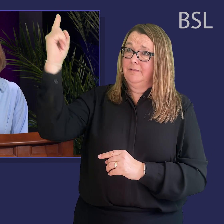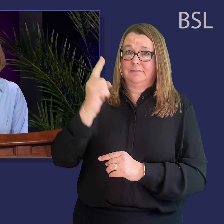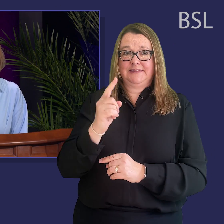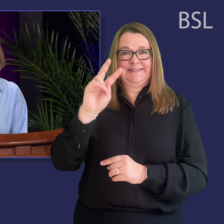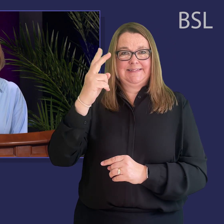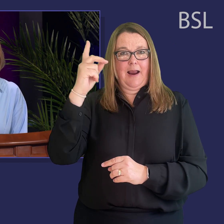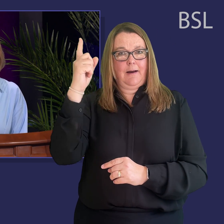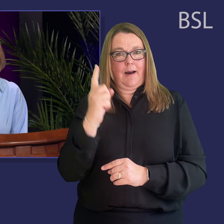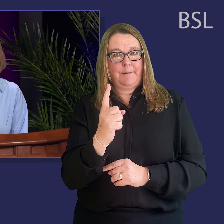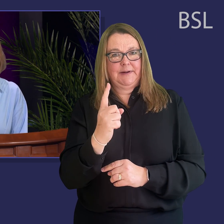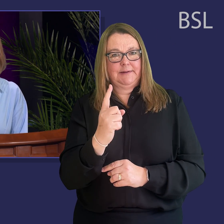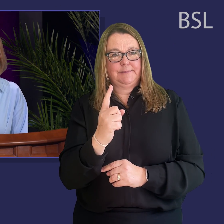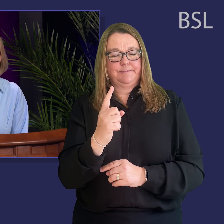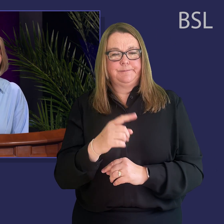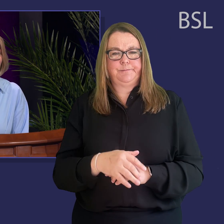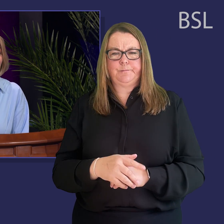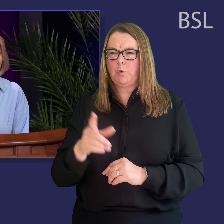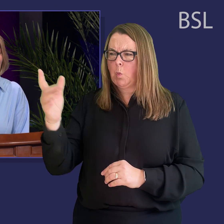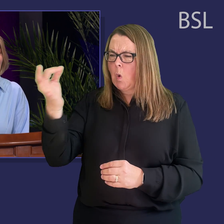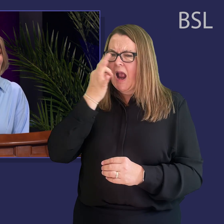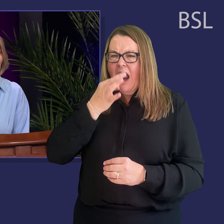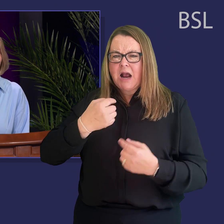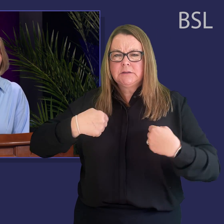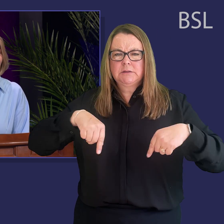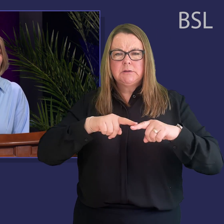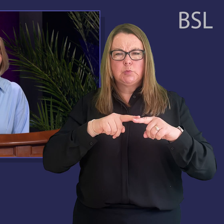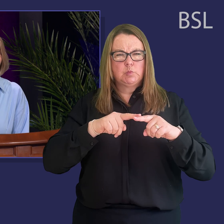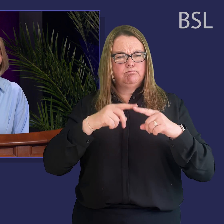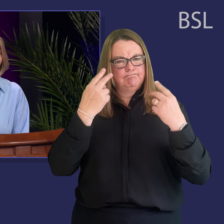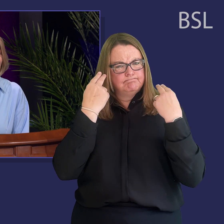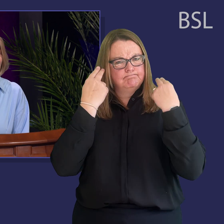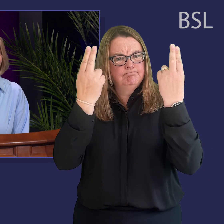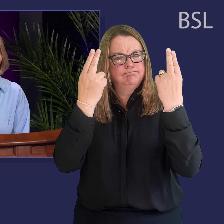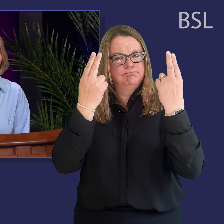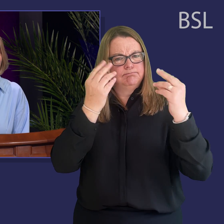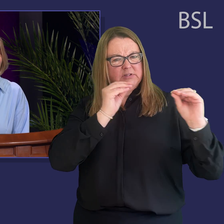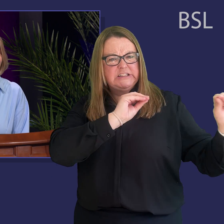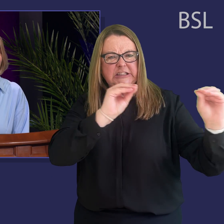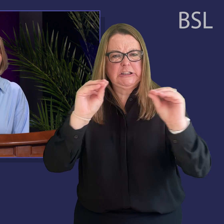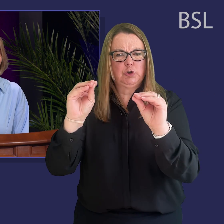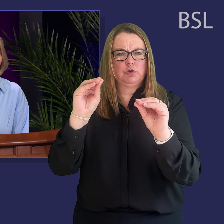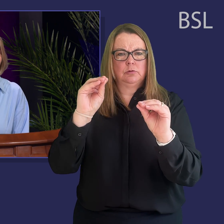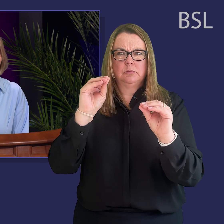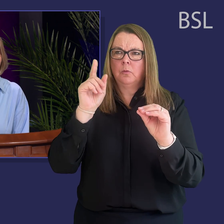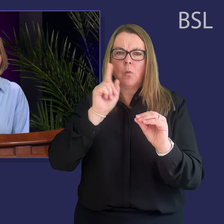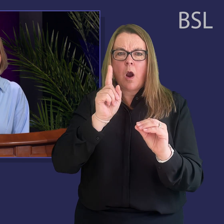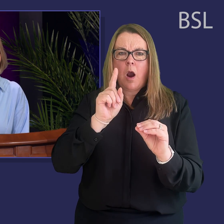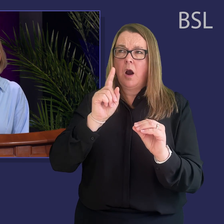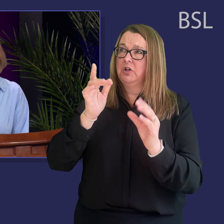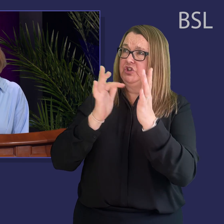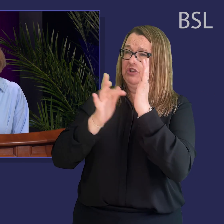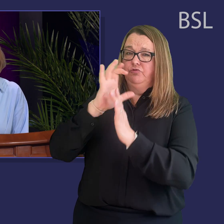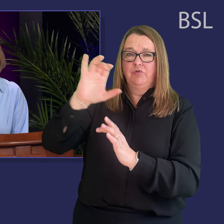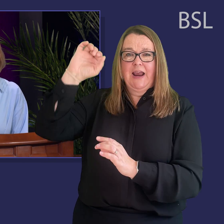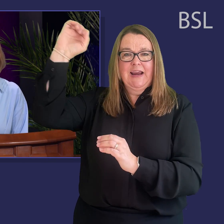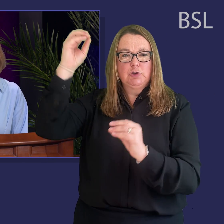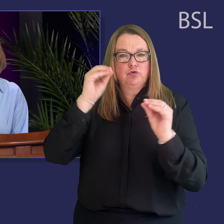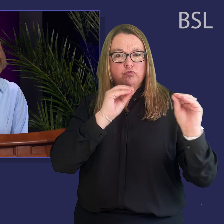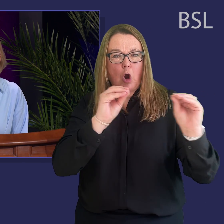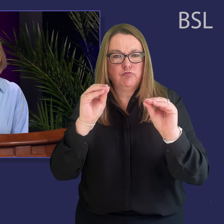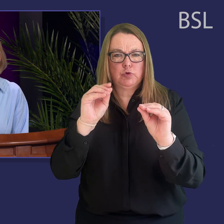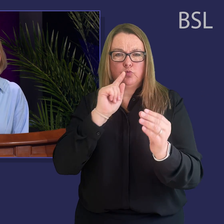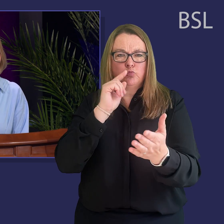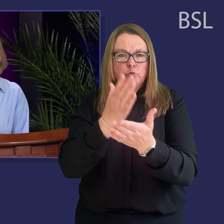us to speak up and speak out, teaching the doctrine of Christ and articulating truth, to courageously